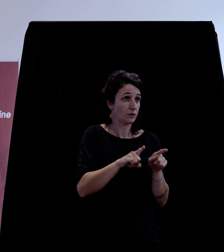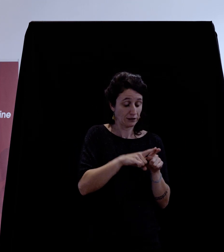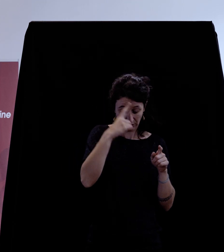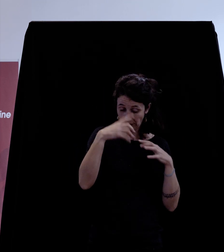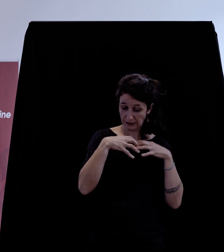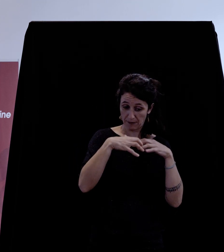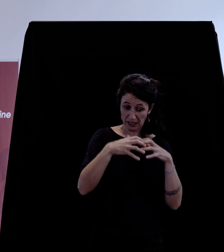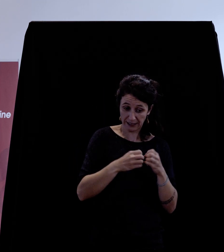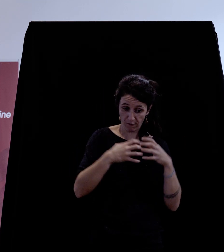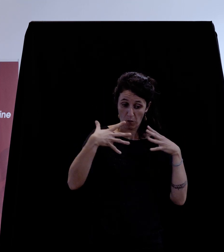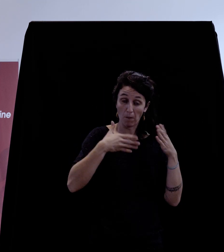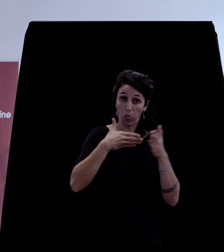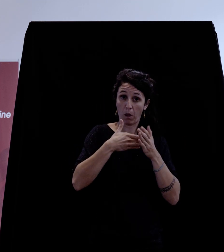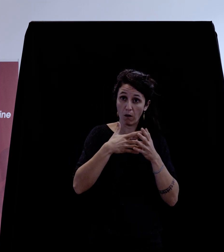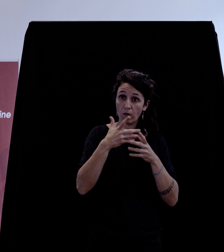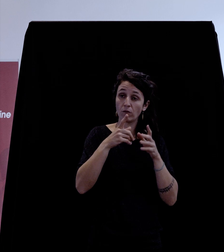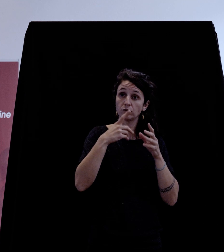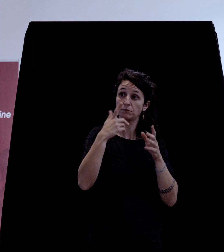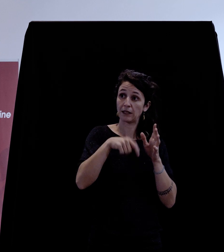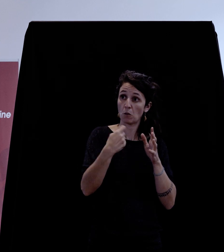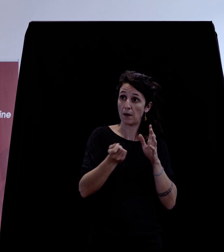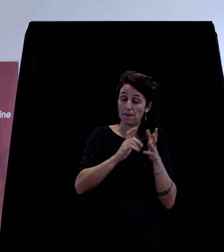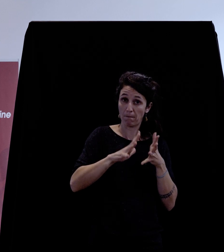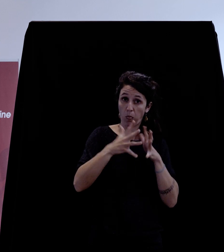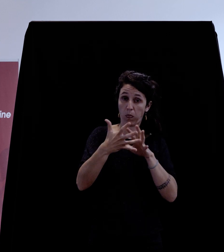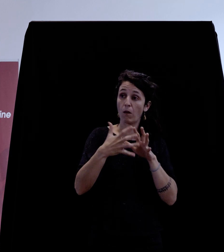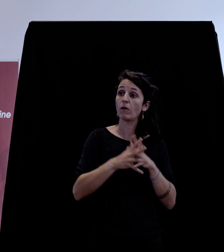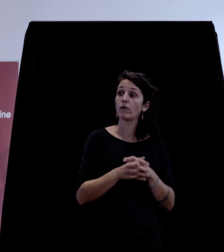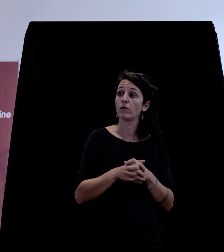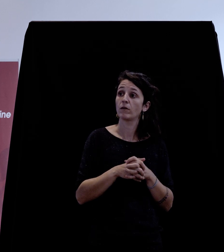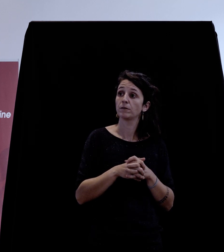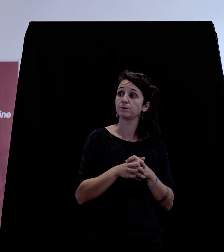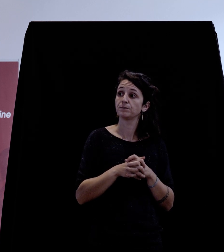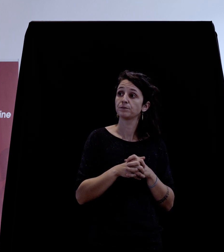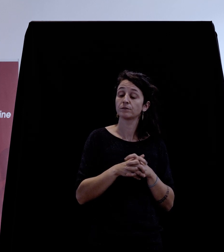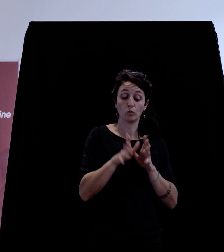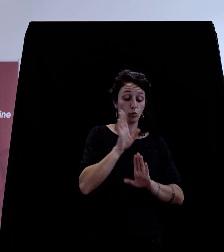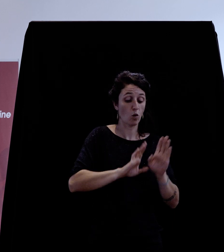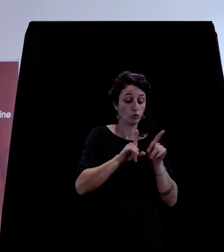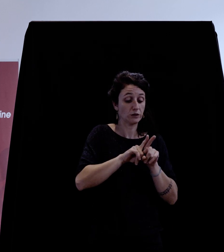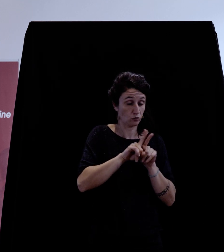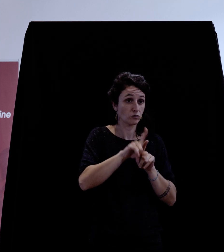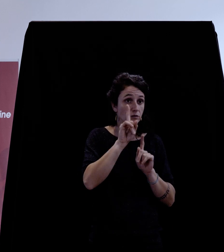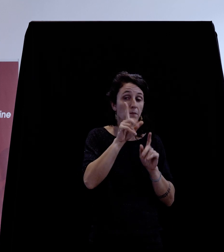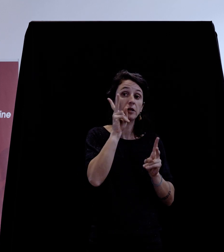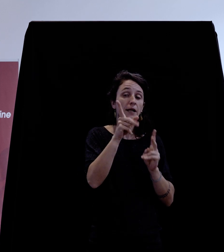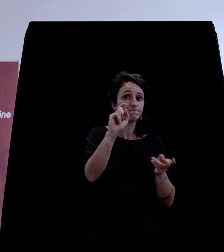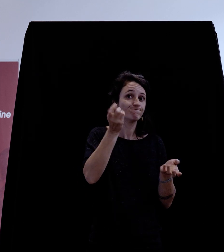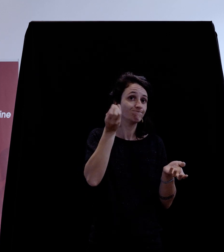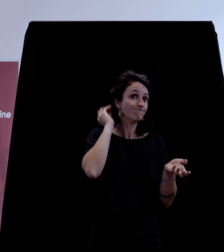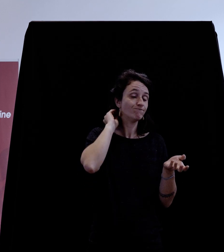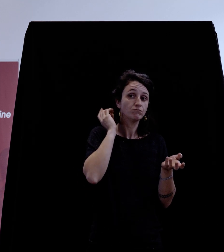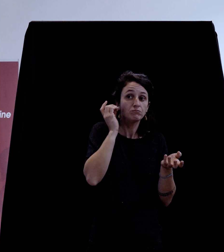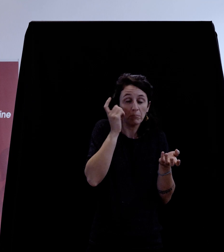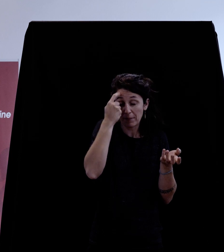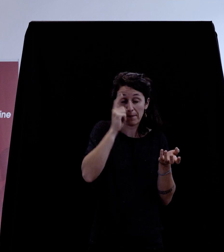are experiencing, but it will be impacting their neurological development. So that's another reason it's really, really